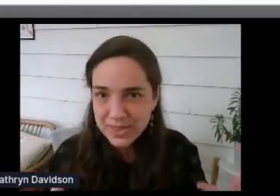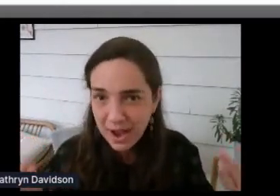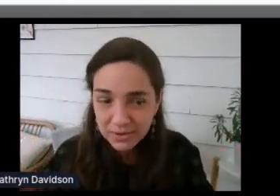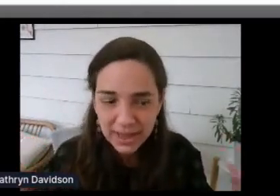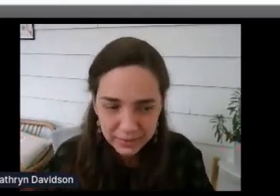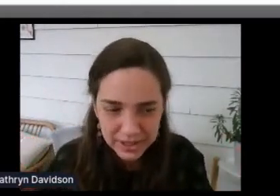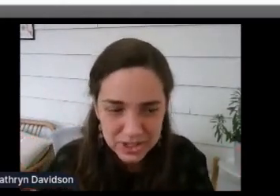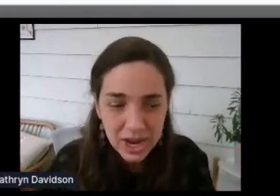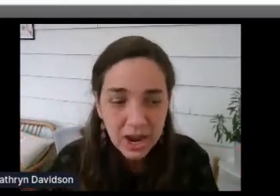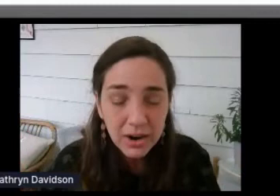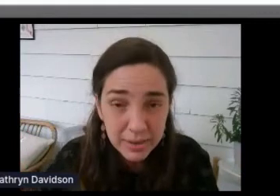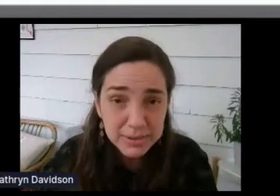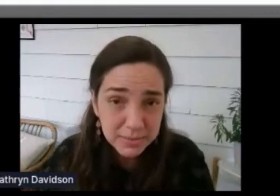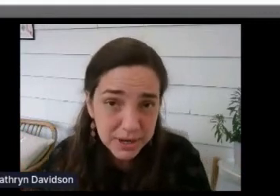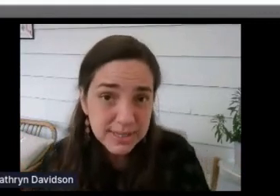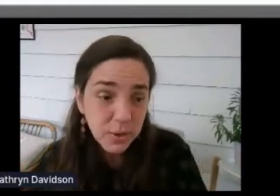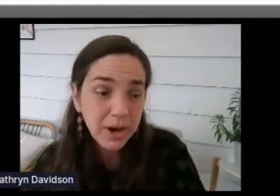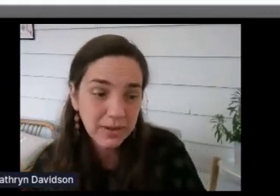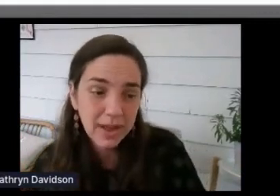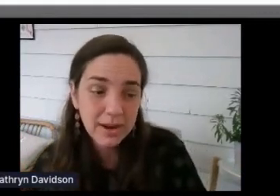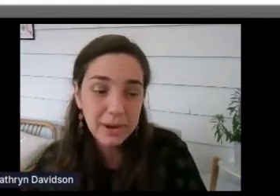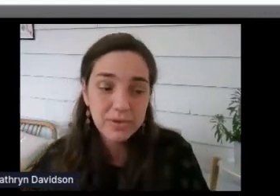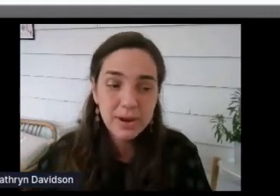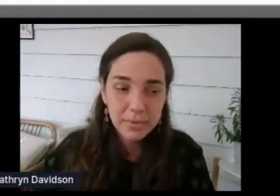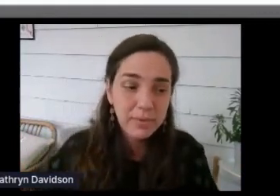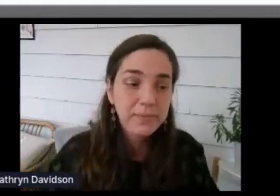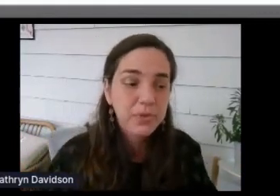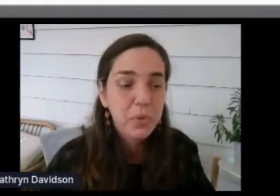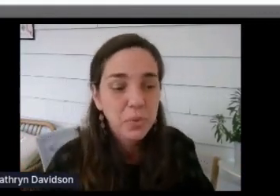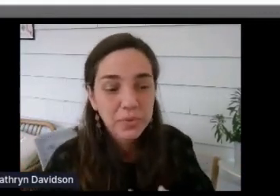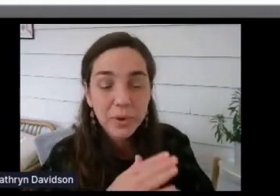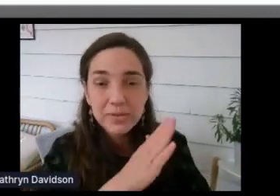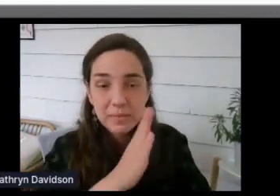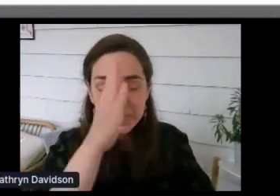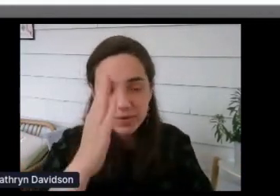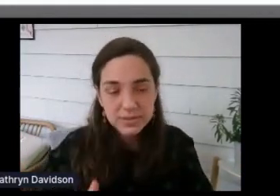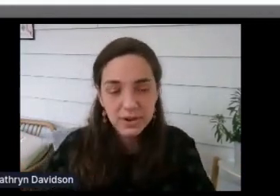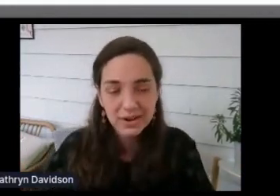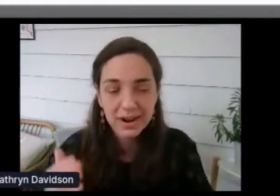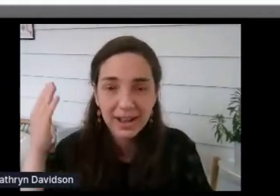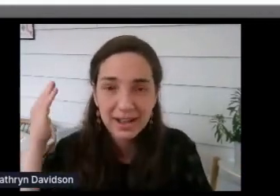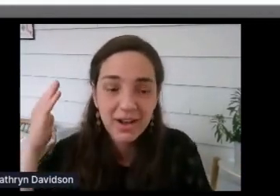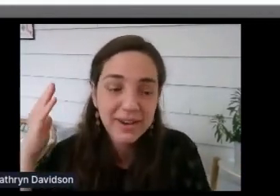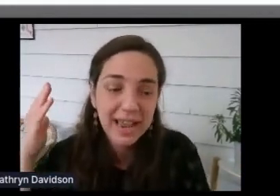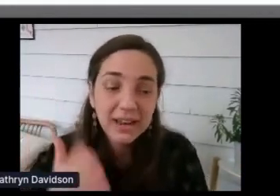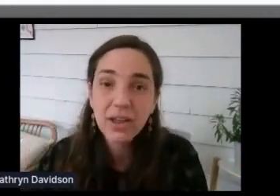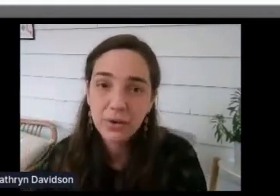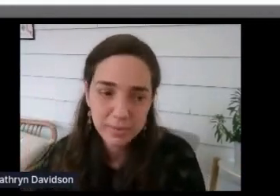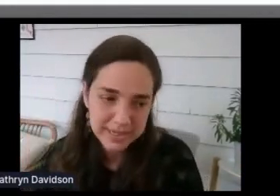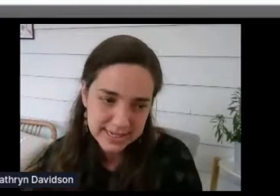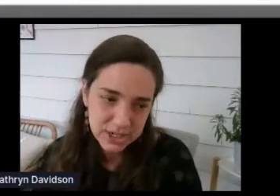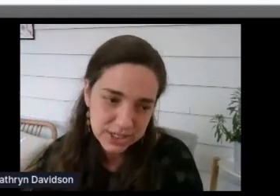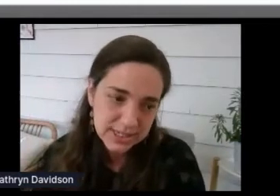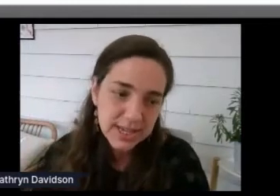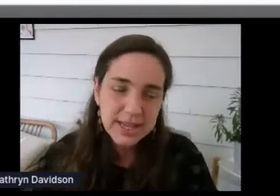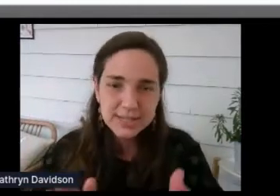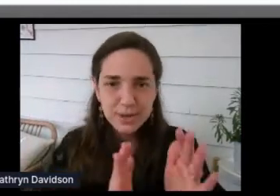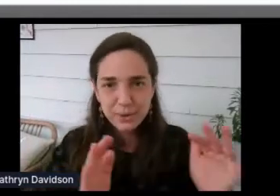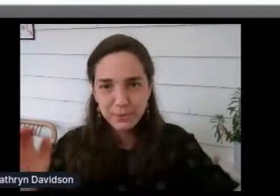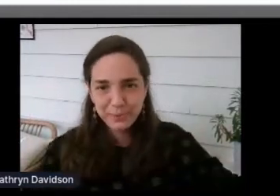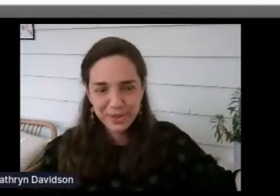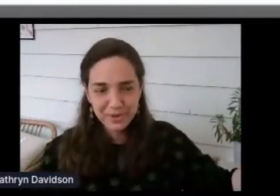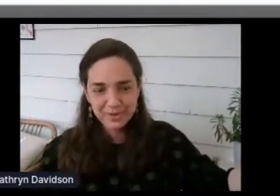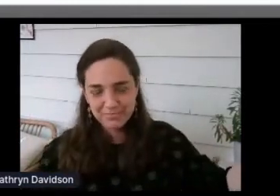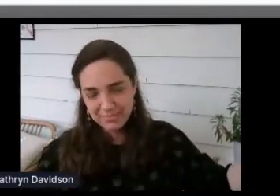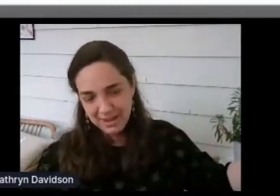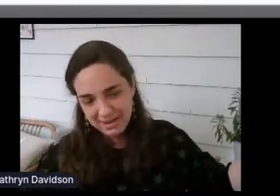brains without language are able to process quite a lot about number. So but those are often analog representations.